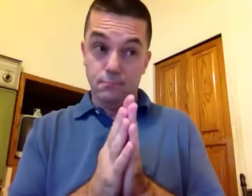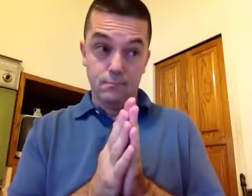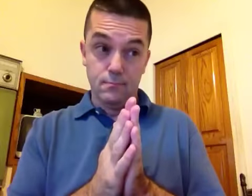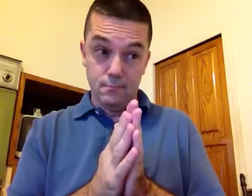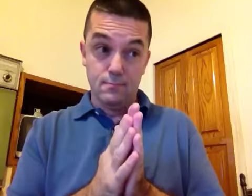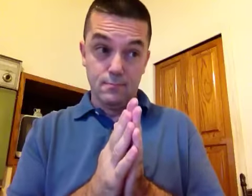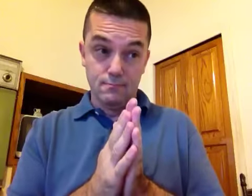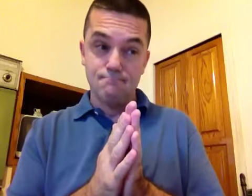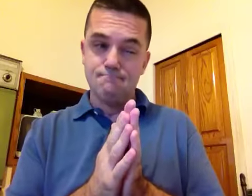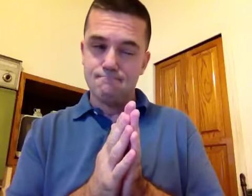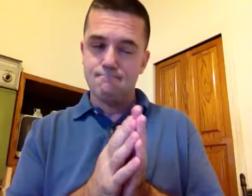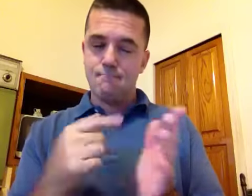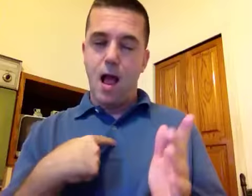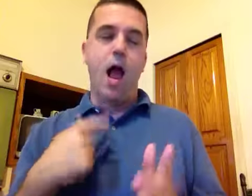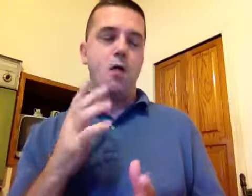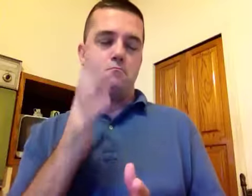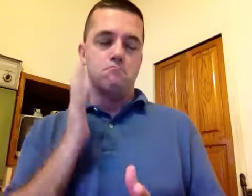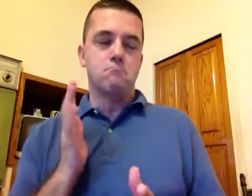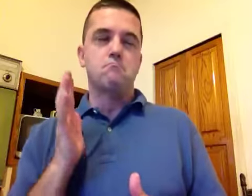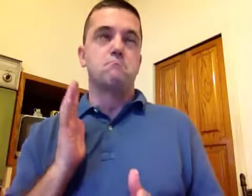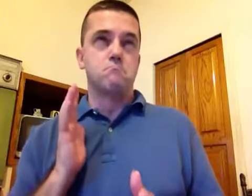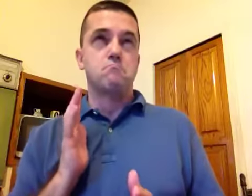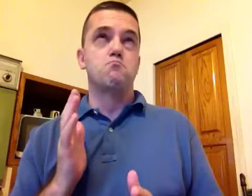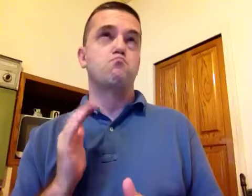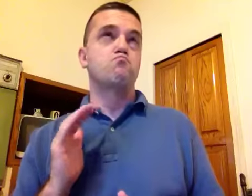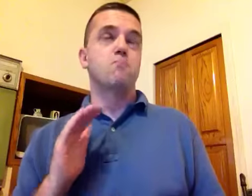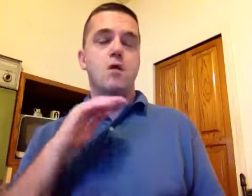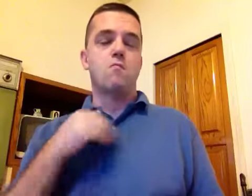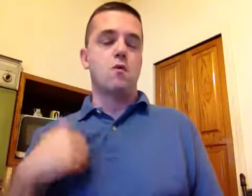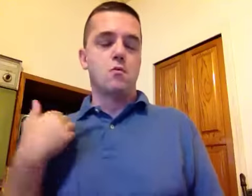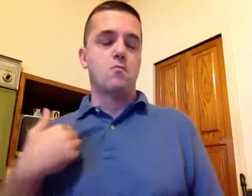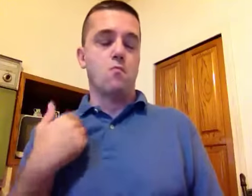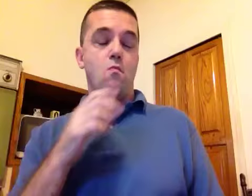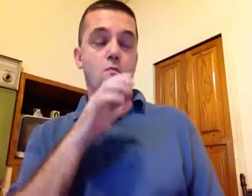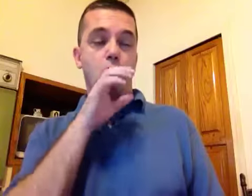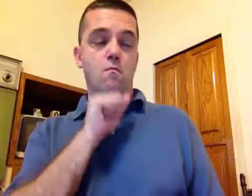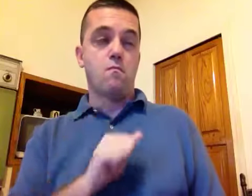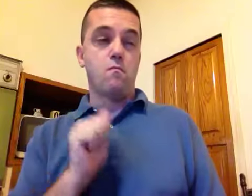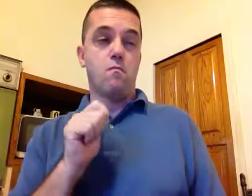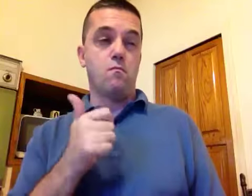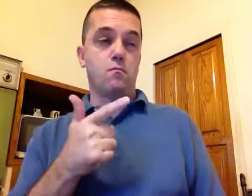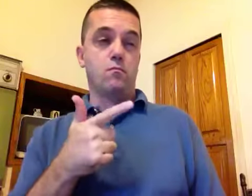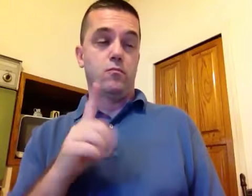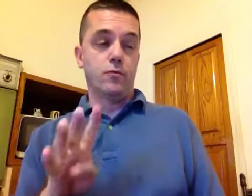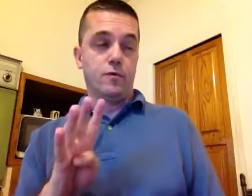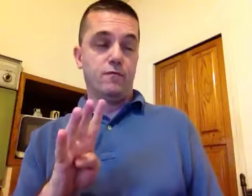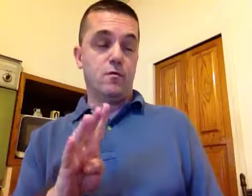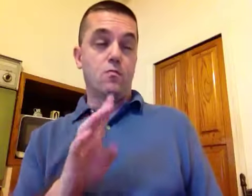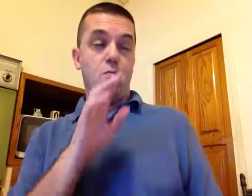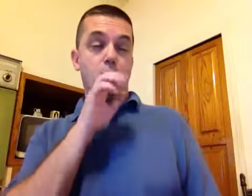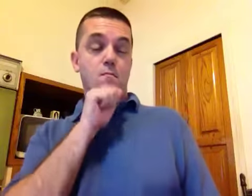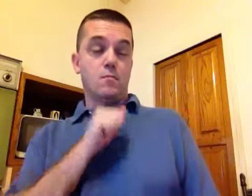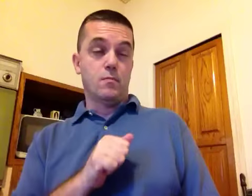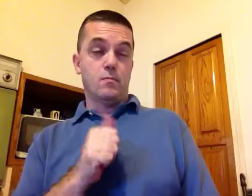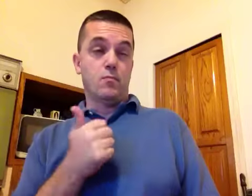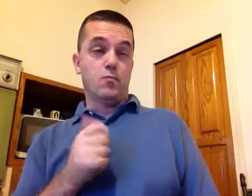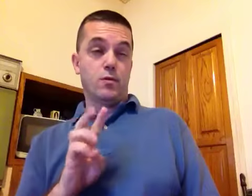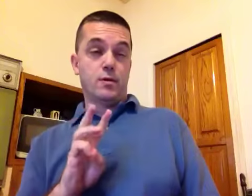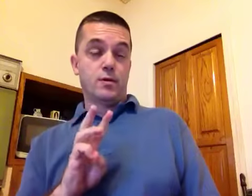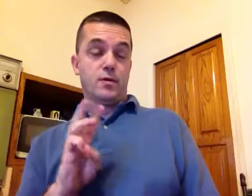I was too when I was 24. And by the time I was 26, I had $4 million worth of real